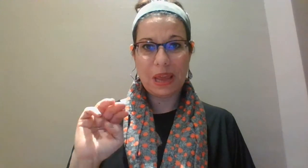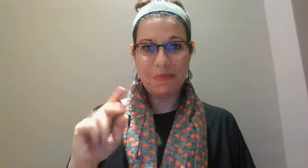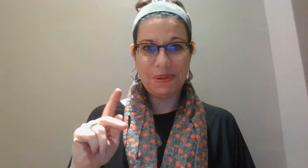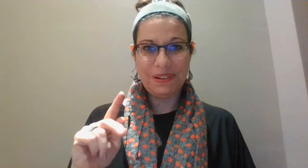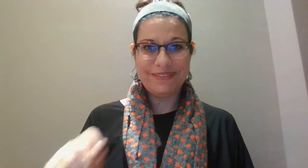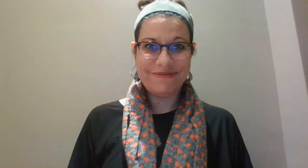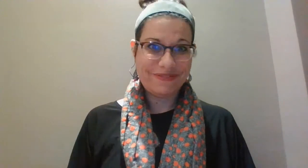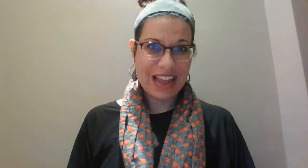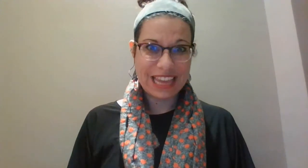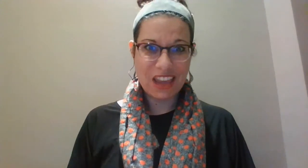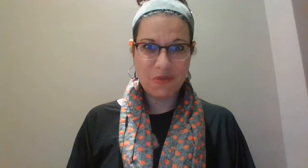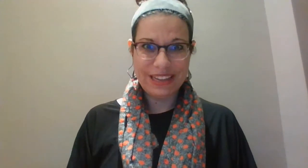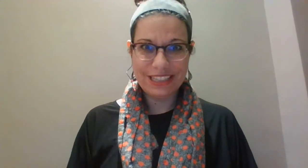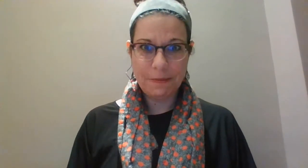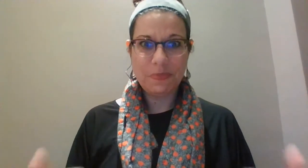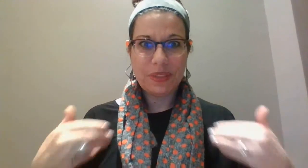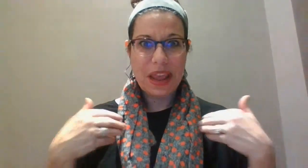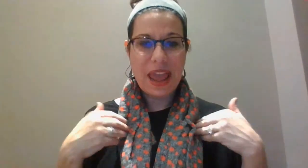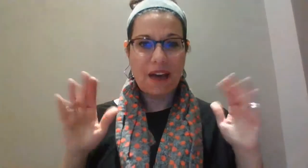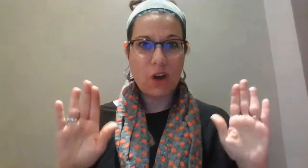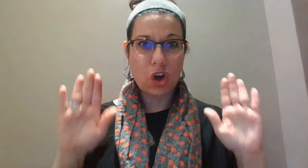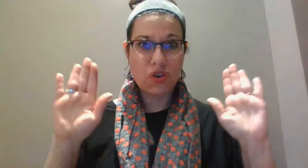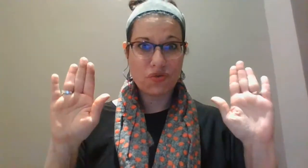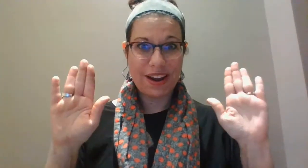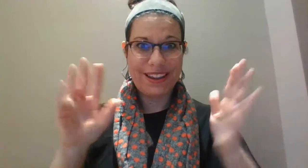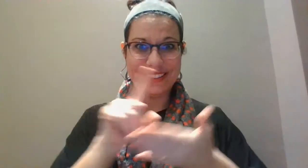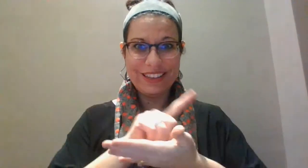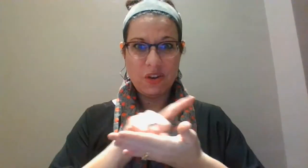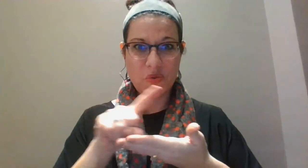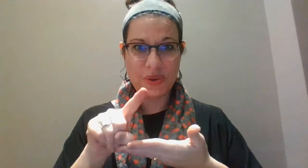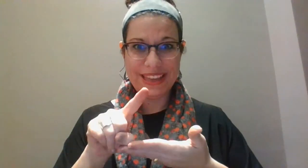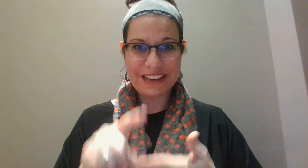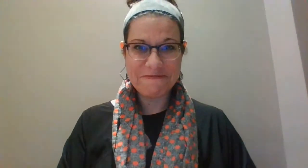boot camp. I can't wait. Have a great week.